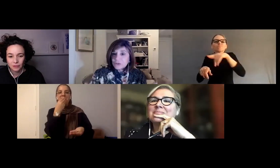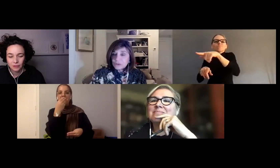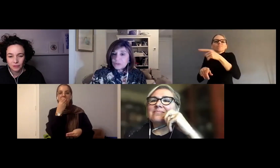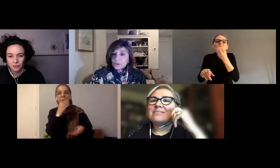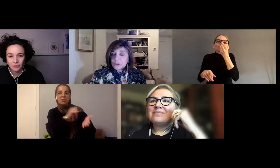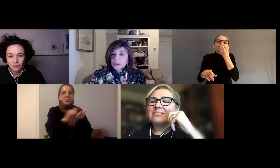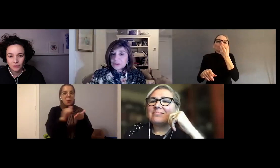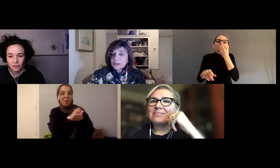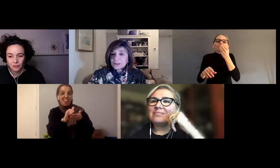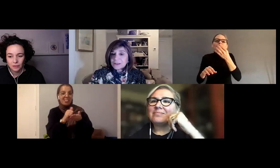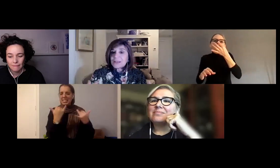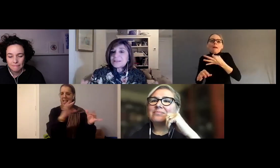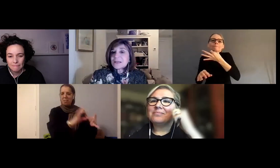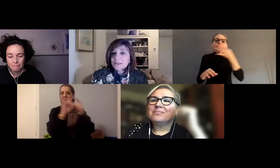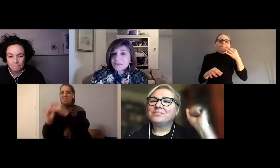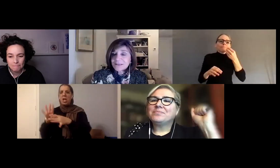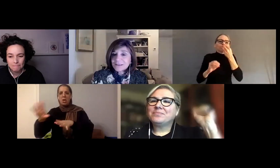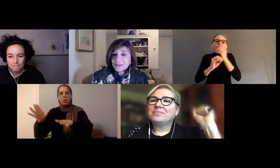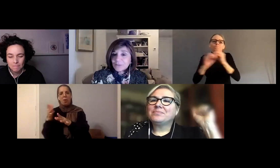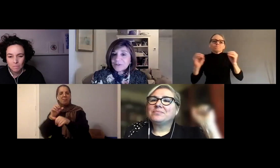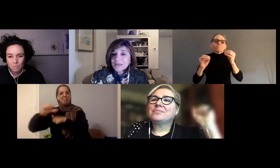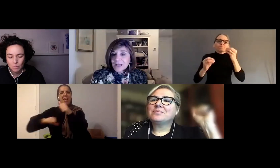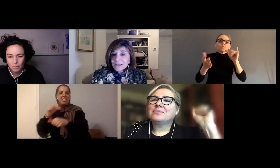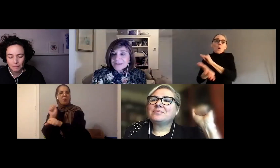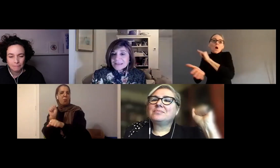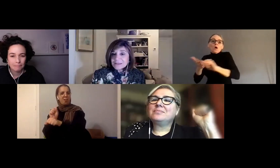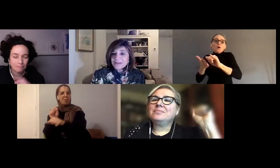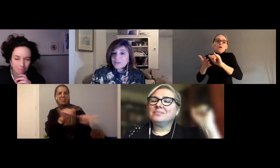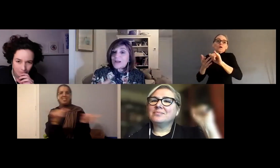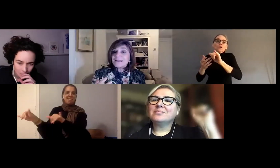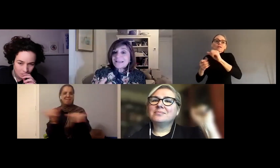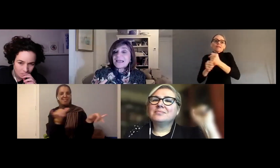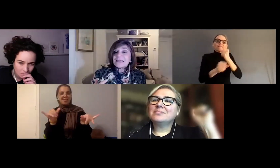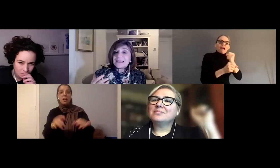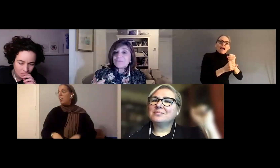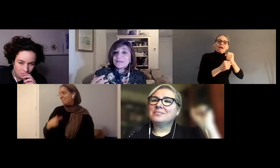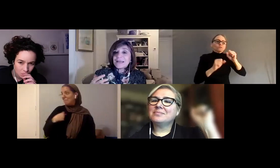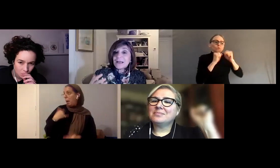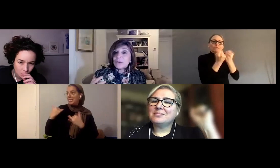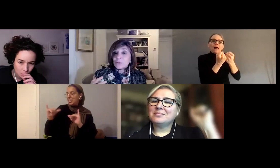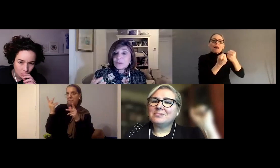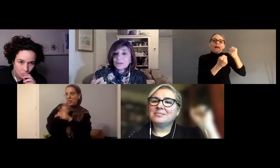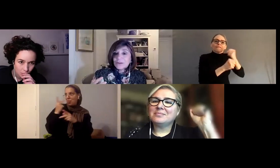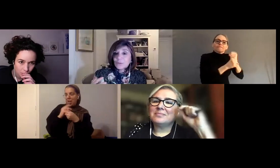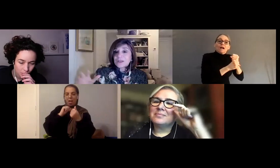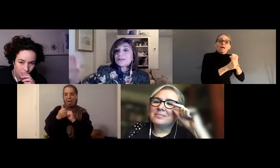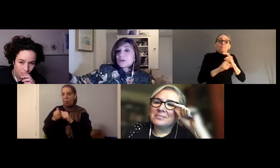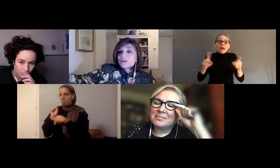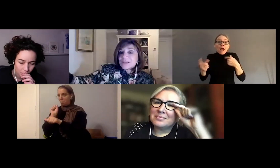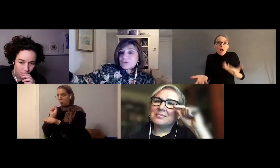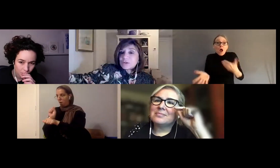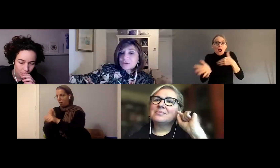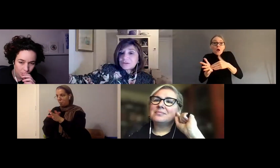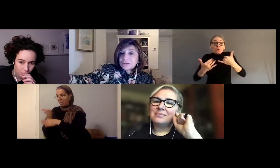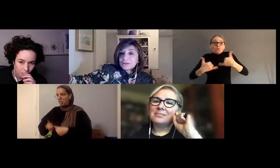this new context, because I am still, that's why I say that even now, when I close